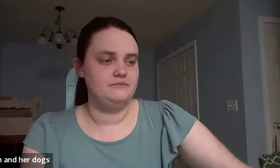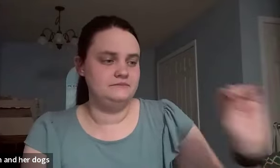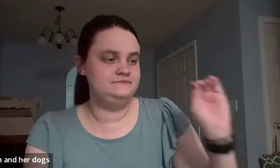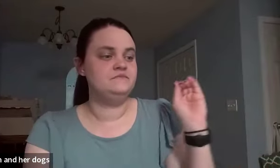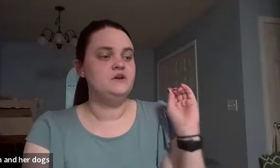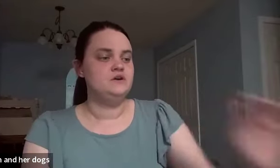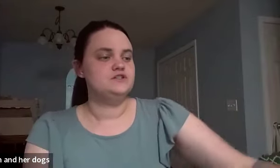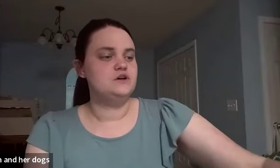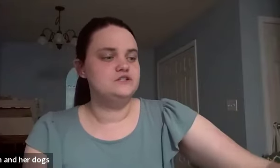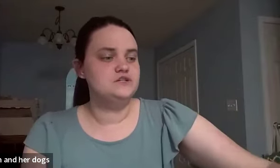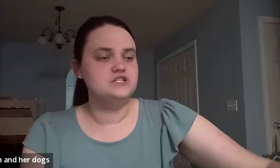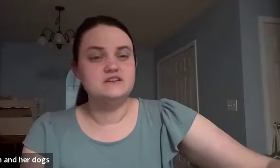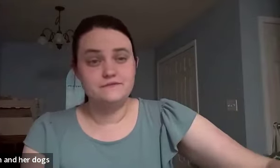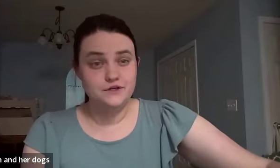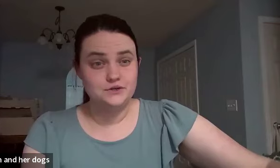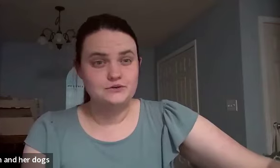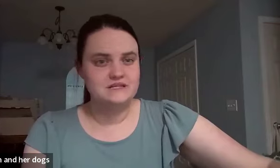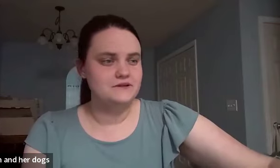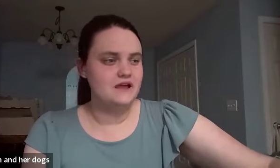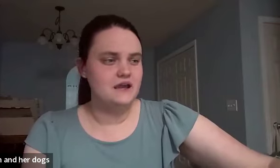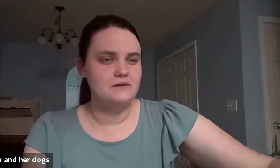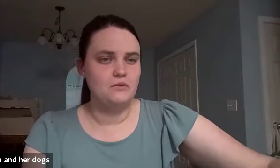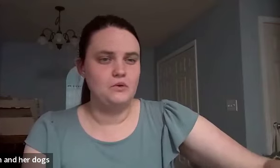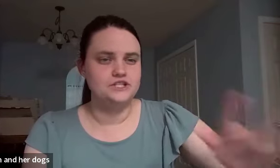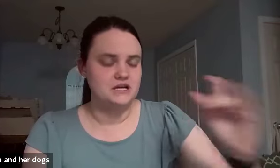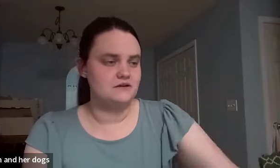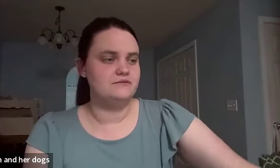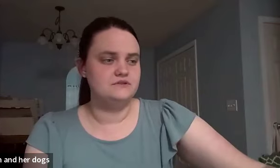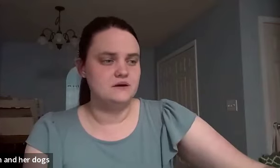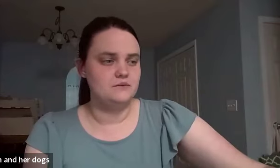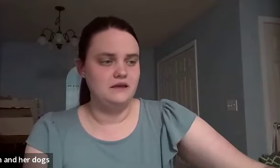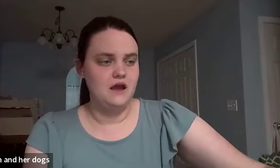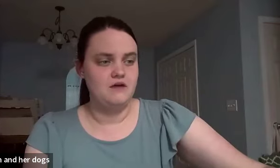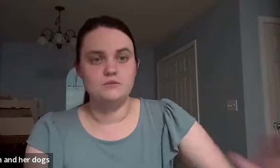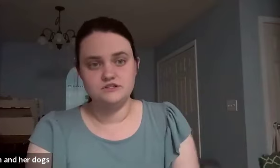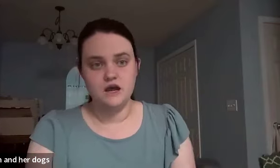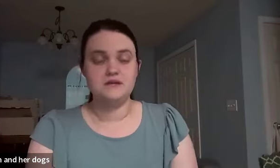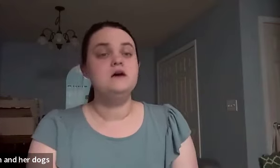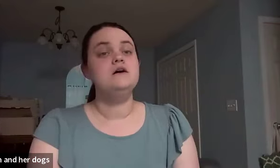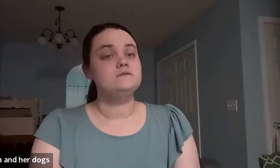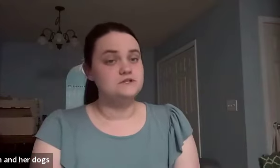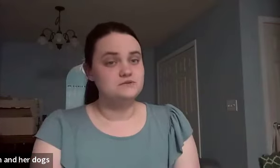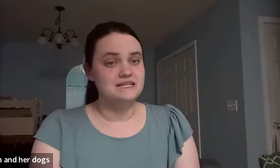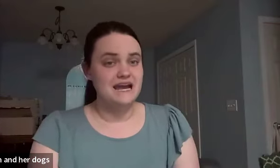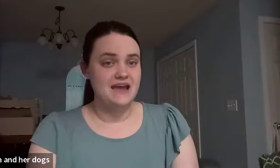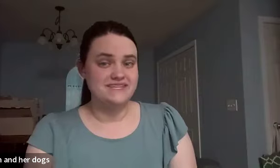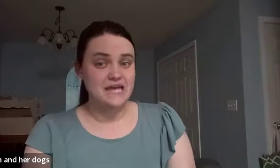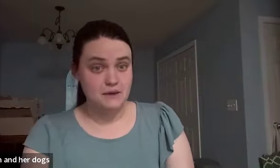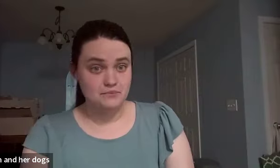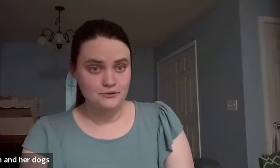Okay. So to do just a few different, like kind of more generic fruits that we have that are most common. The first one I have is